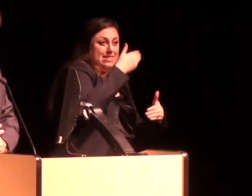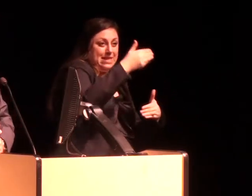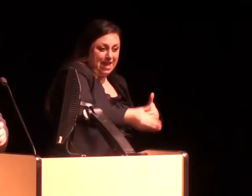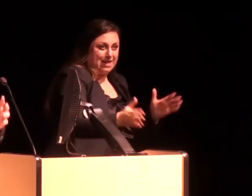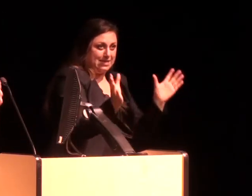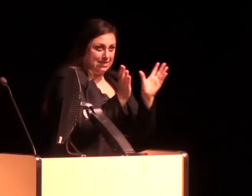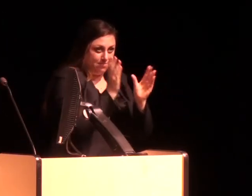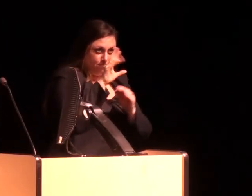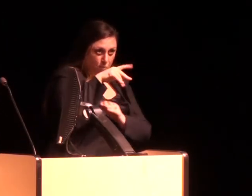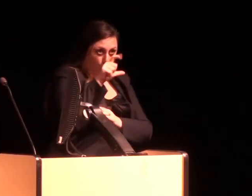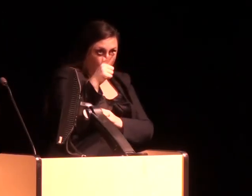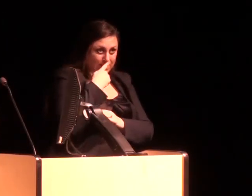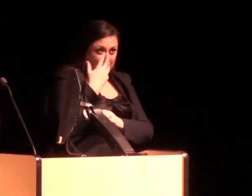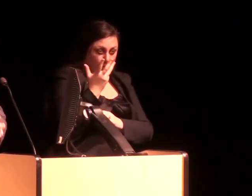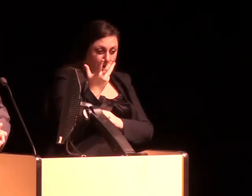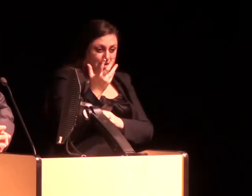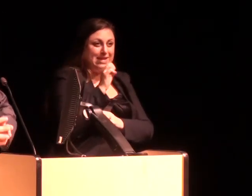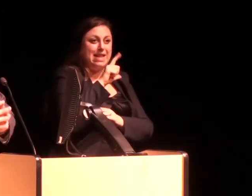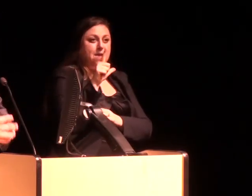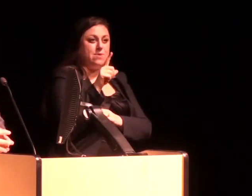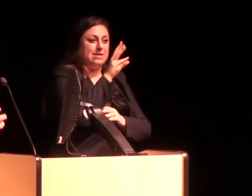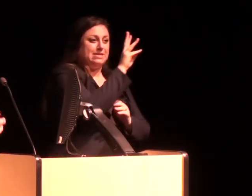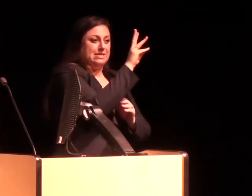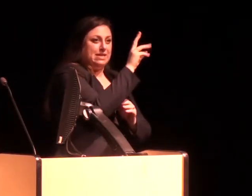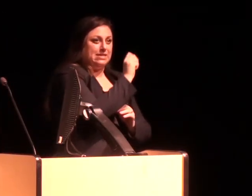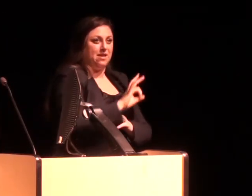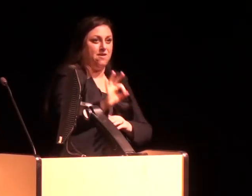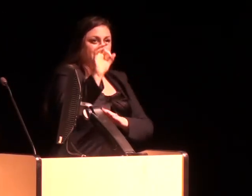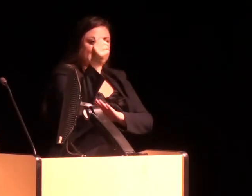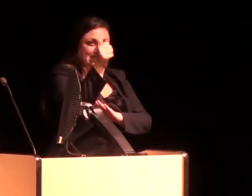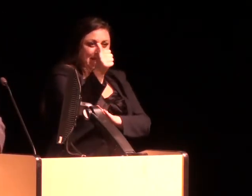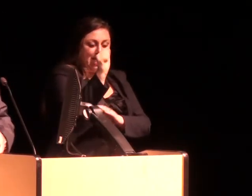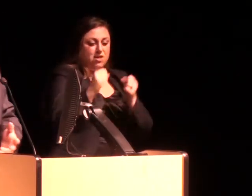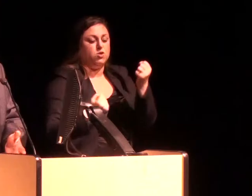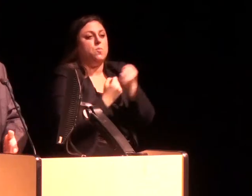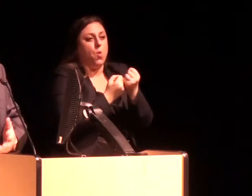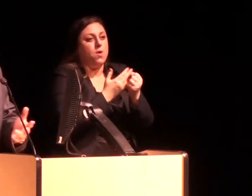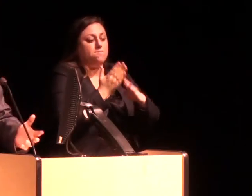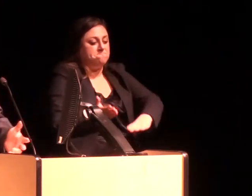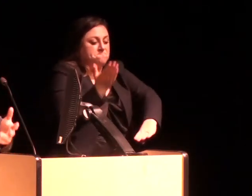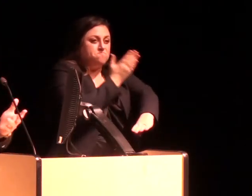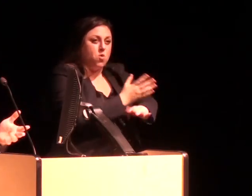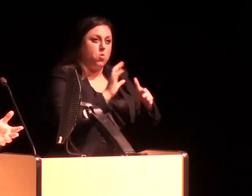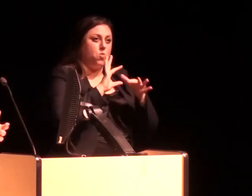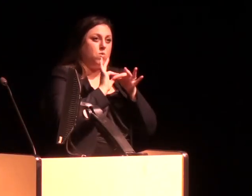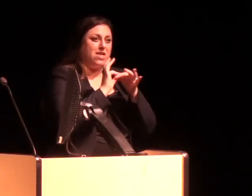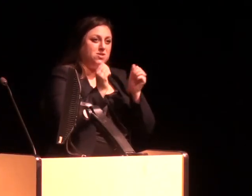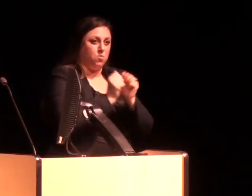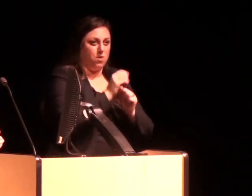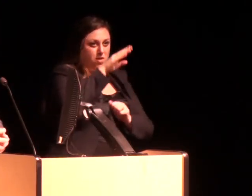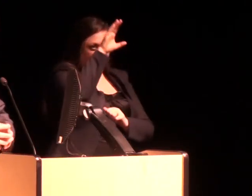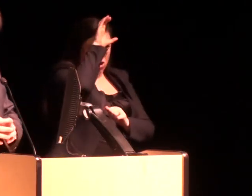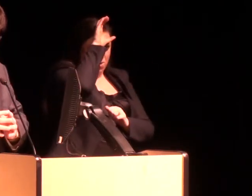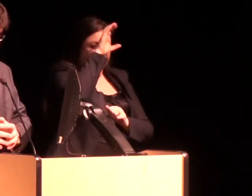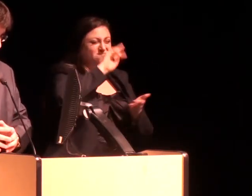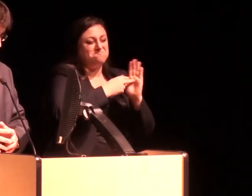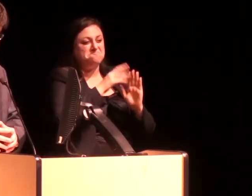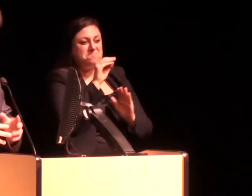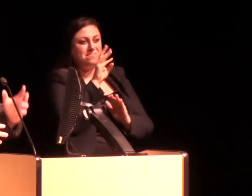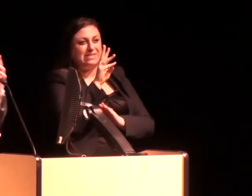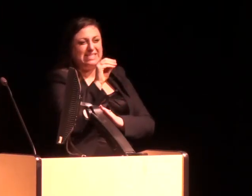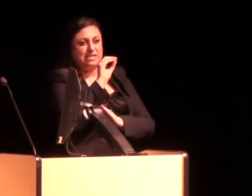April, 6 in 10 Americans support better U.S. relations with Cuba, so we can say 60%.